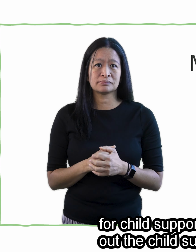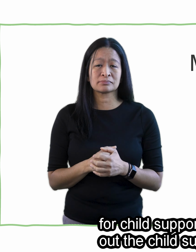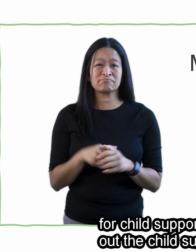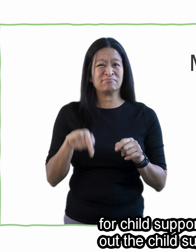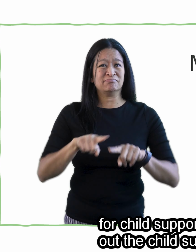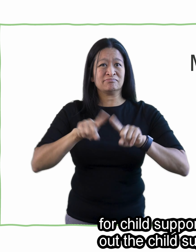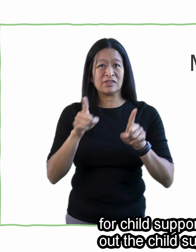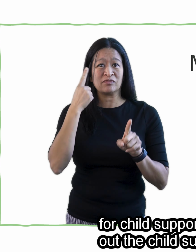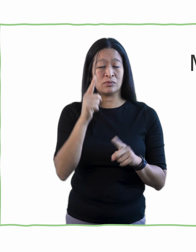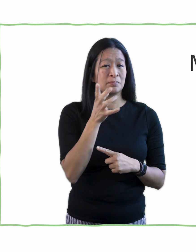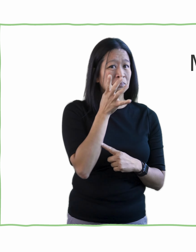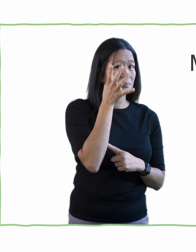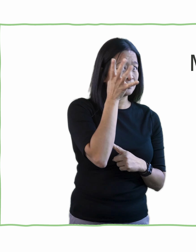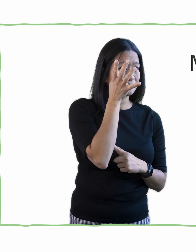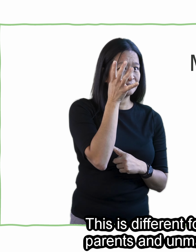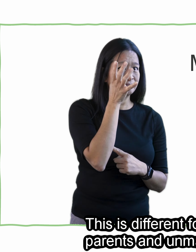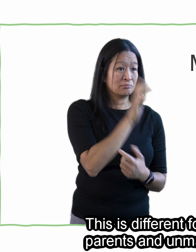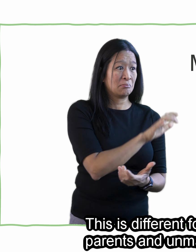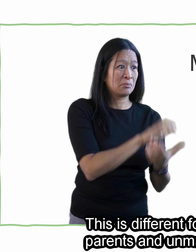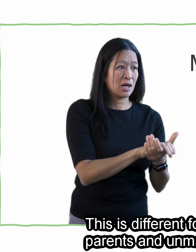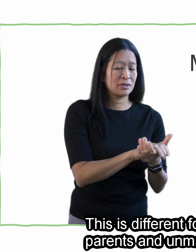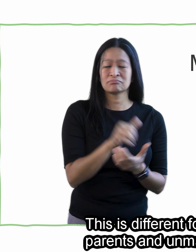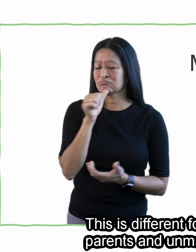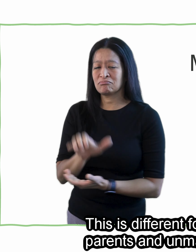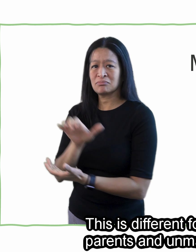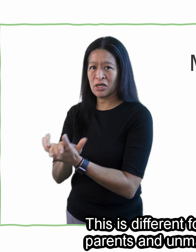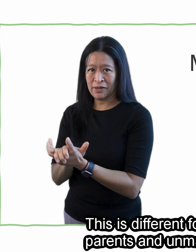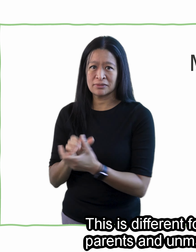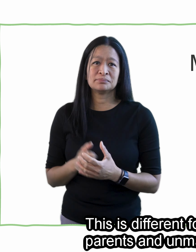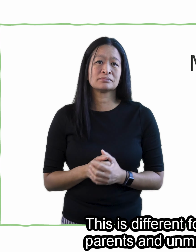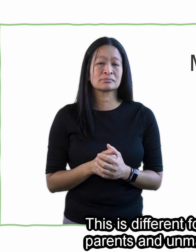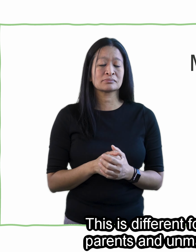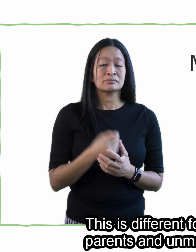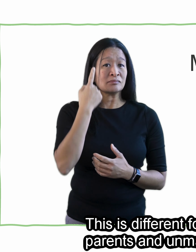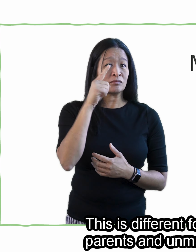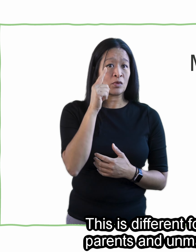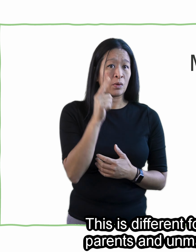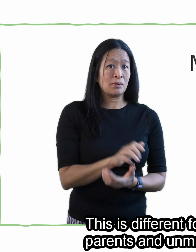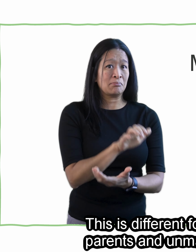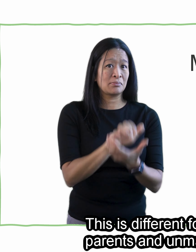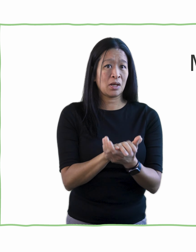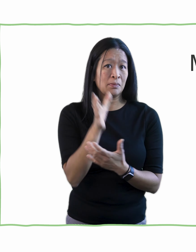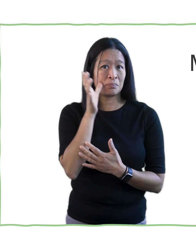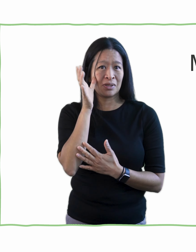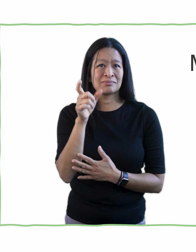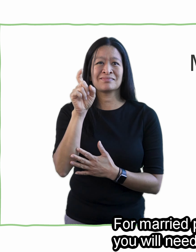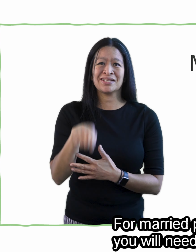support forms. This is different for married parents and unmarried parents. For